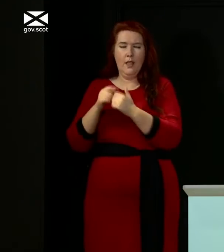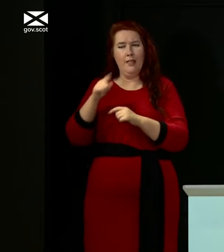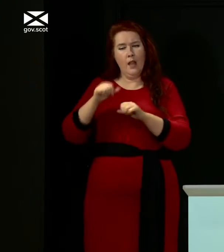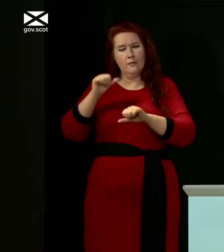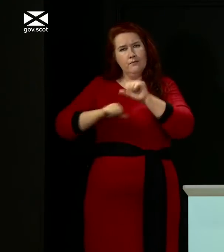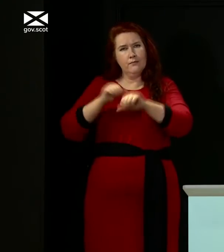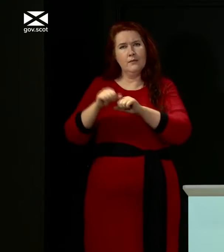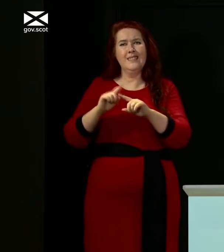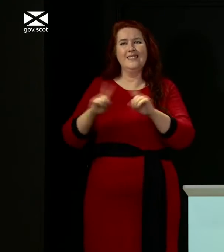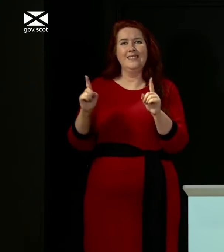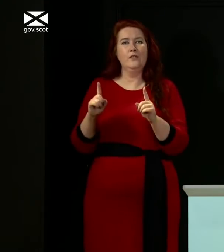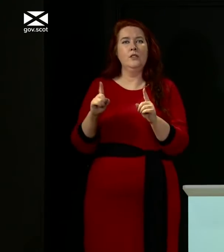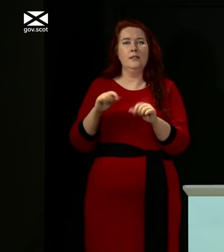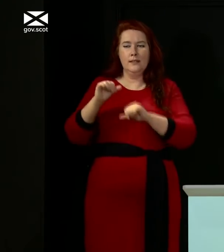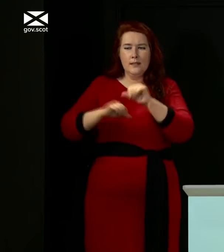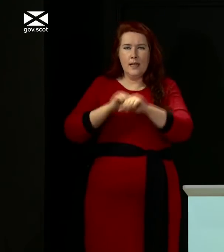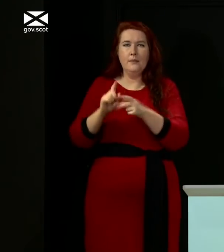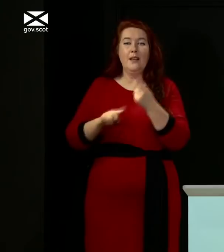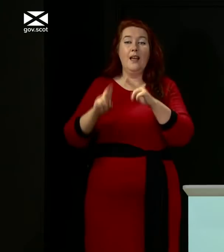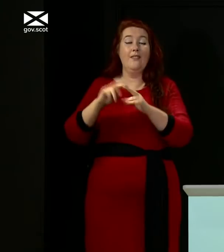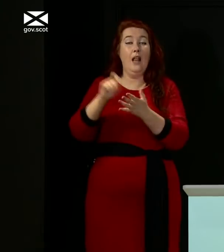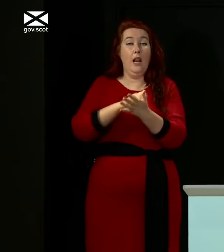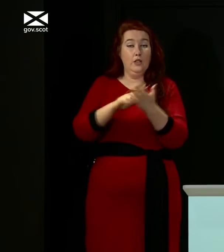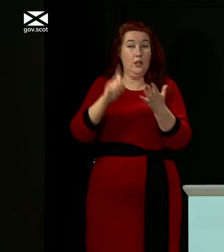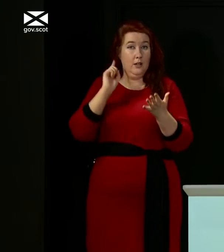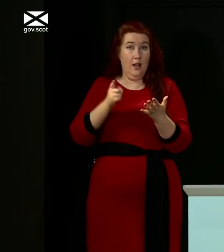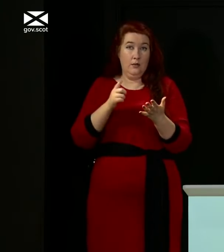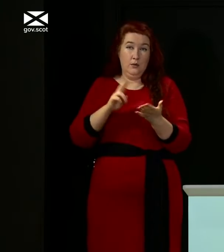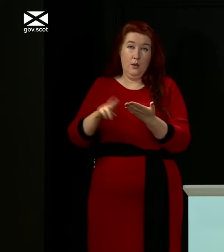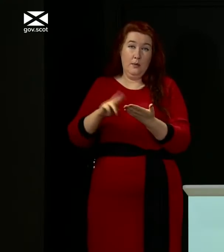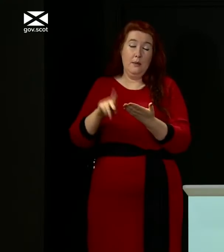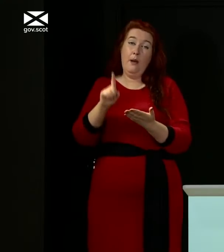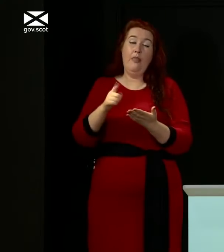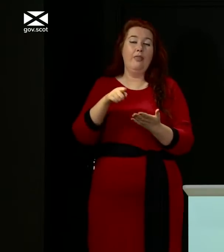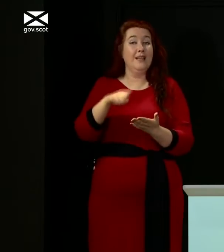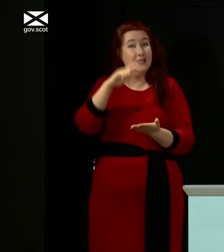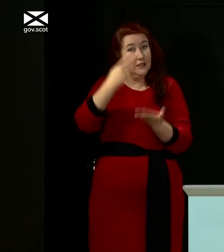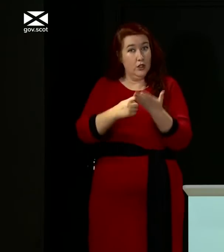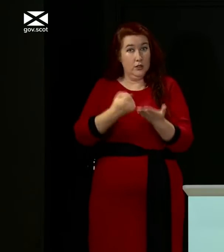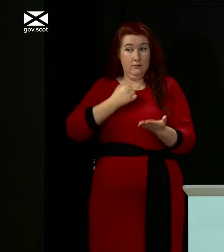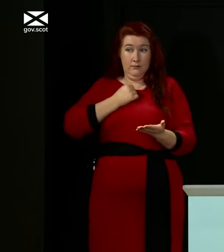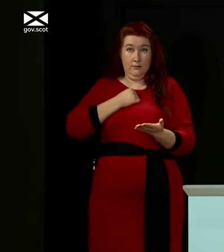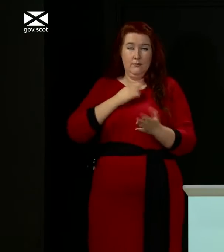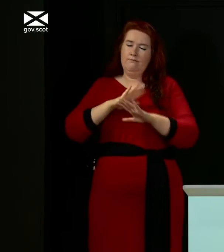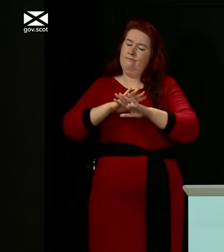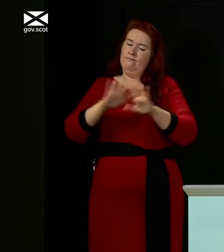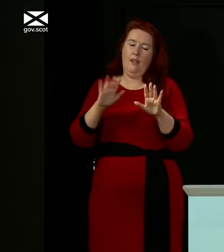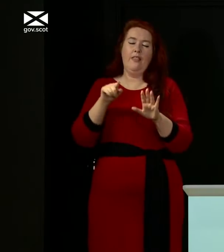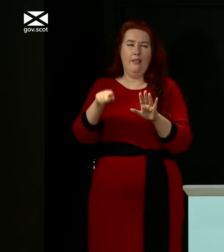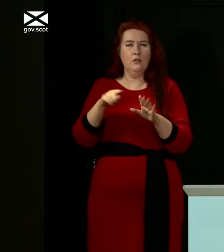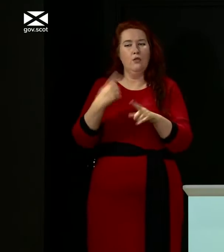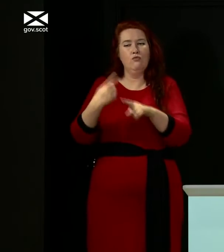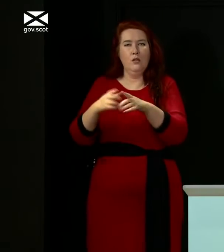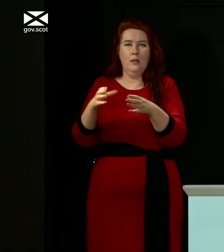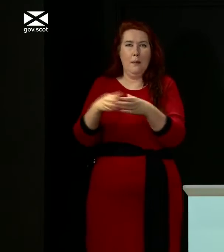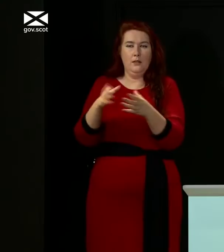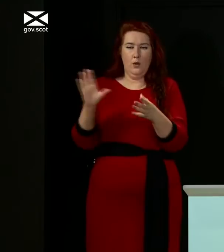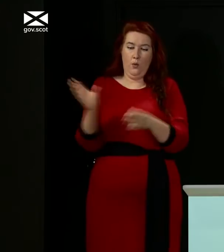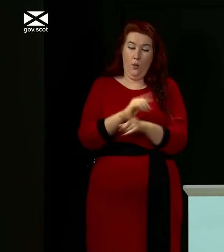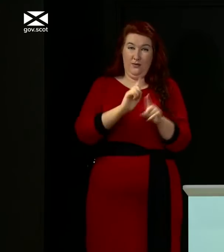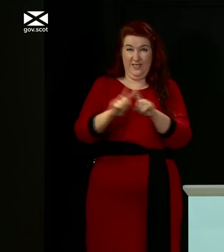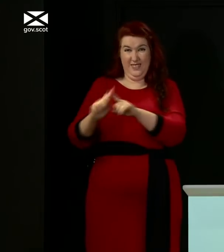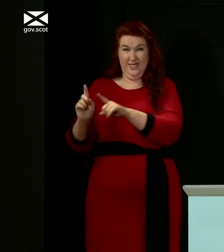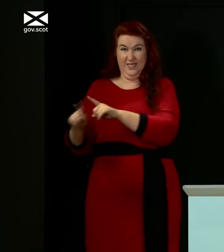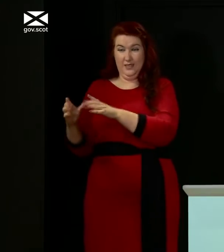taken if the election cannot proceed as normal. But it would be really important that those decisions were taken on a cross-party basis, and of course the presiding officer of the